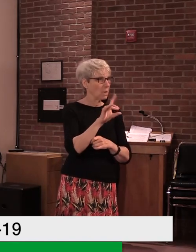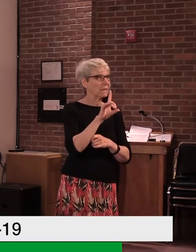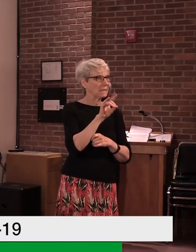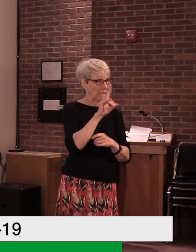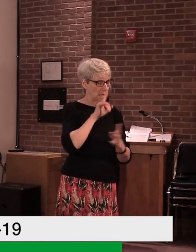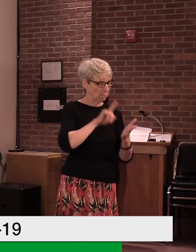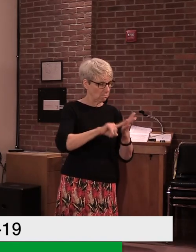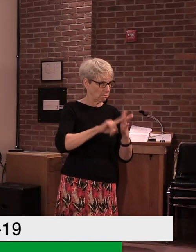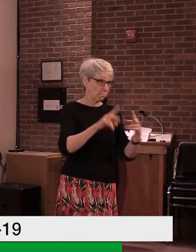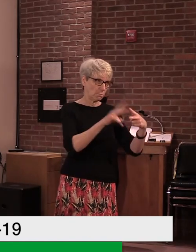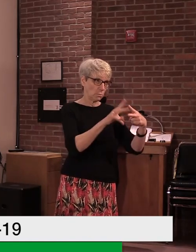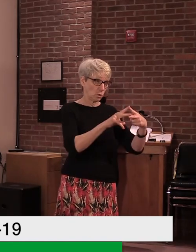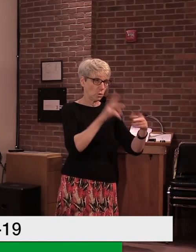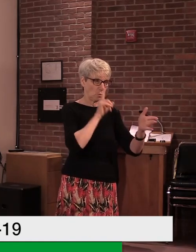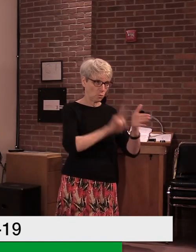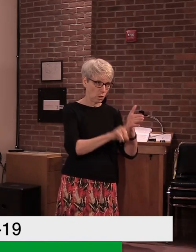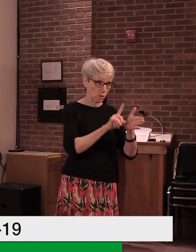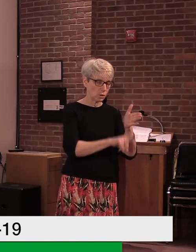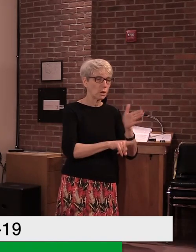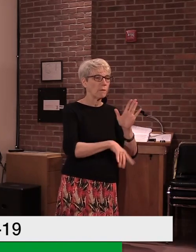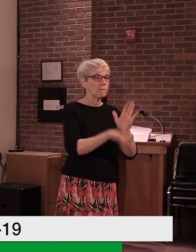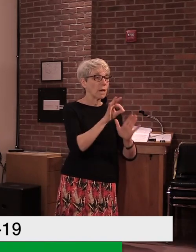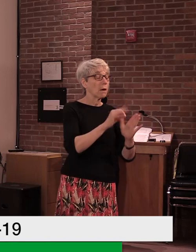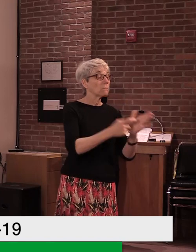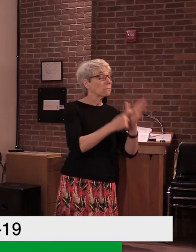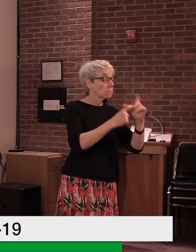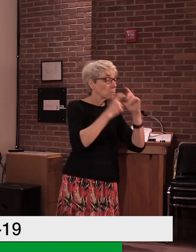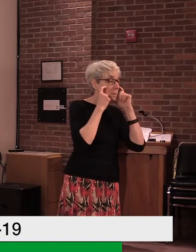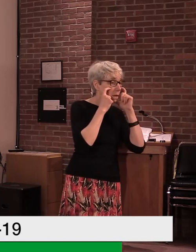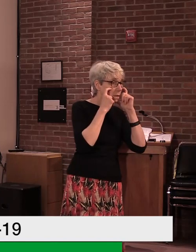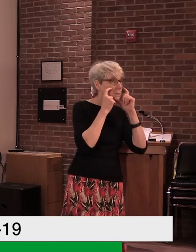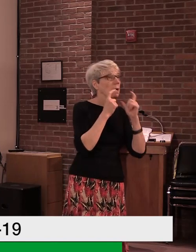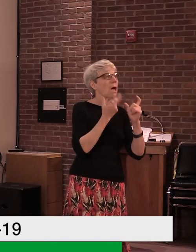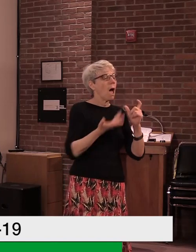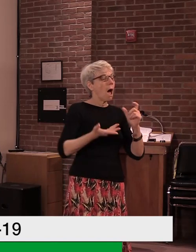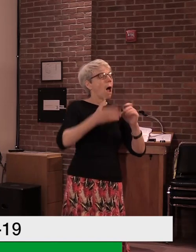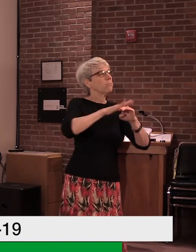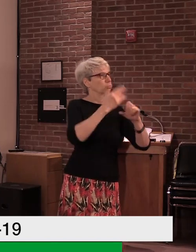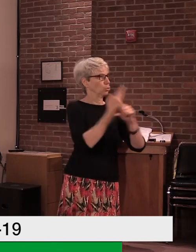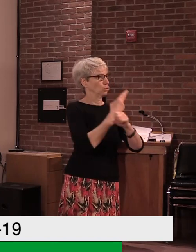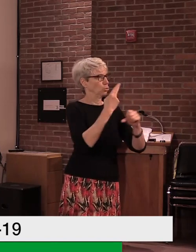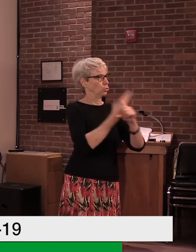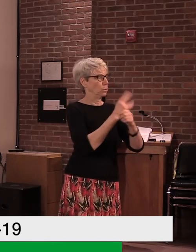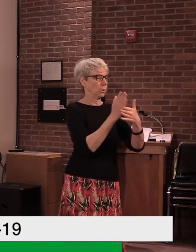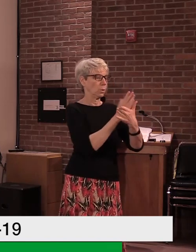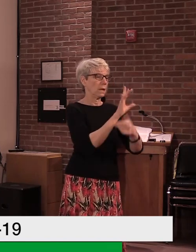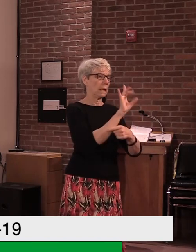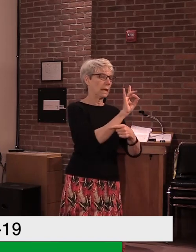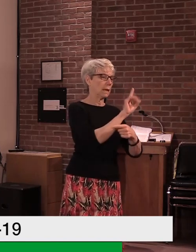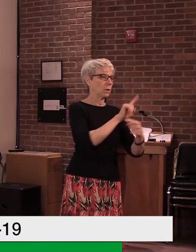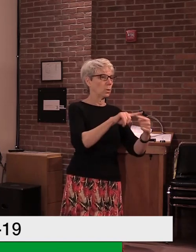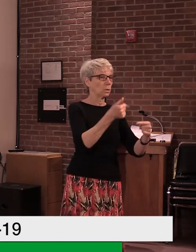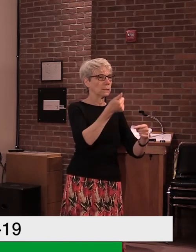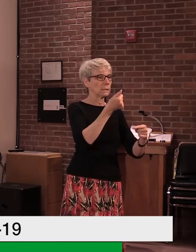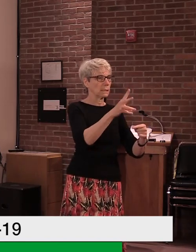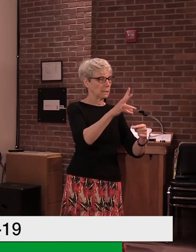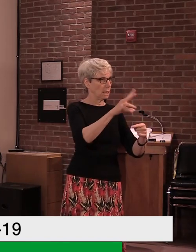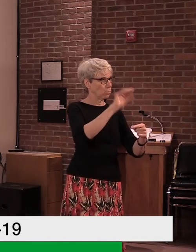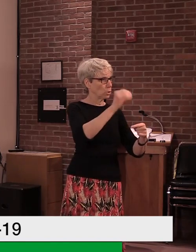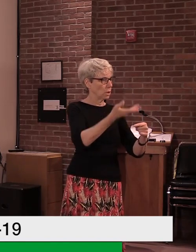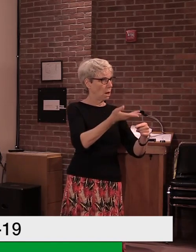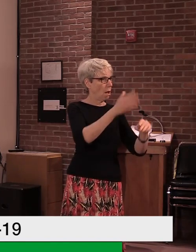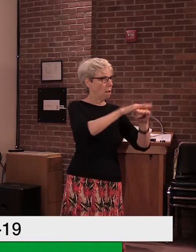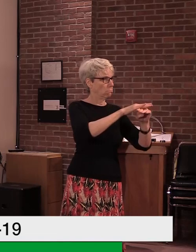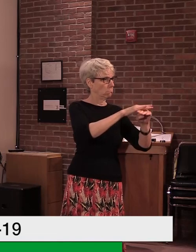that mask compliance was up about 8 to 16% in counties in Colorado where there was a mandate,